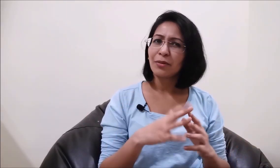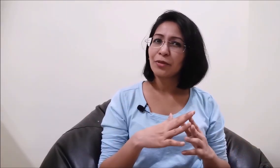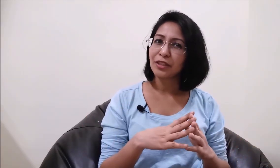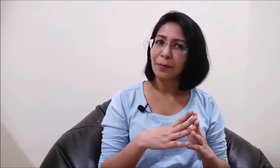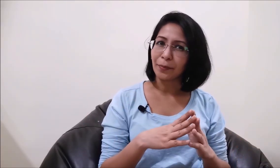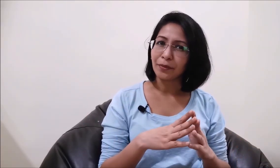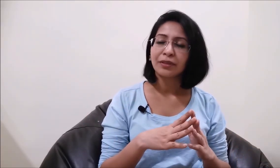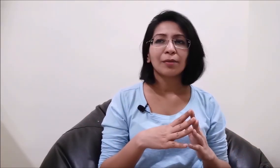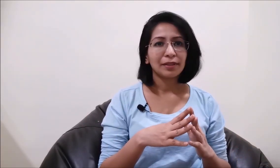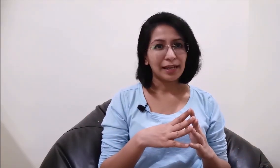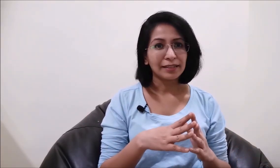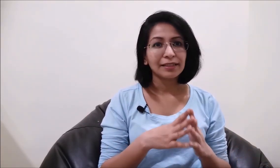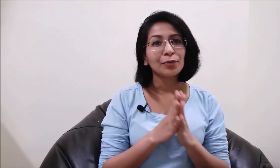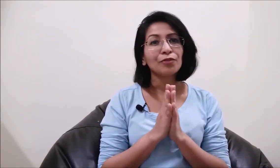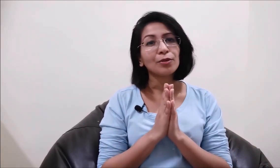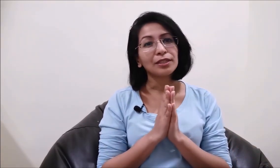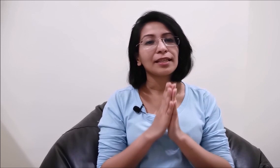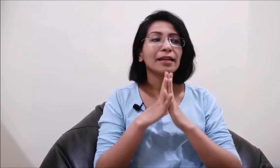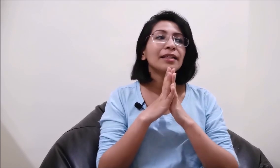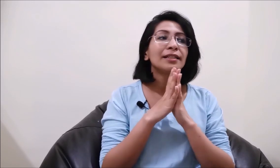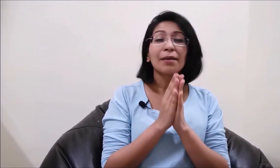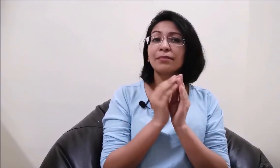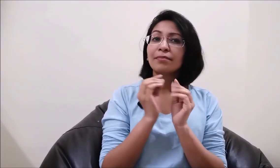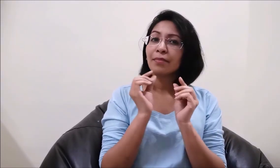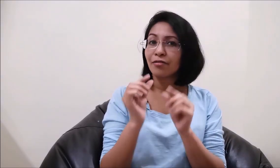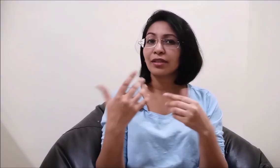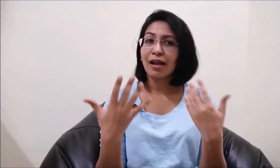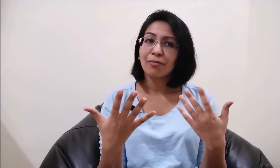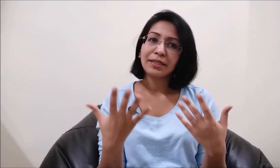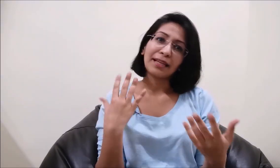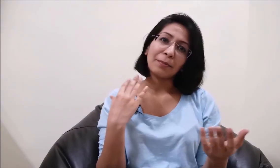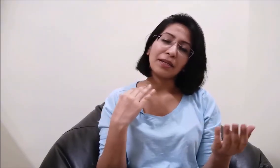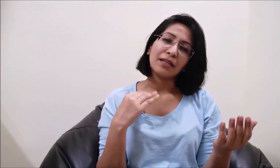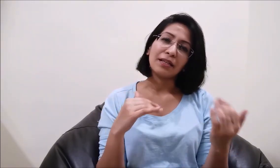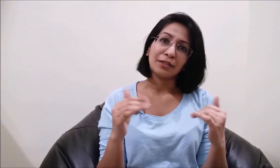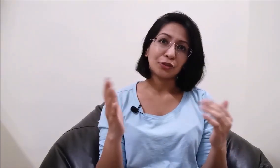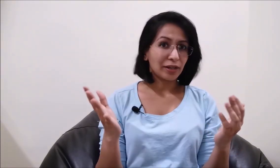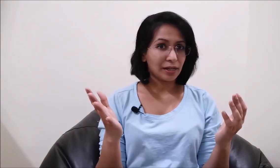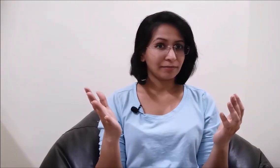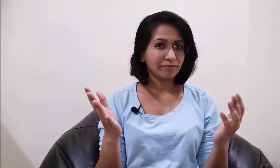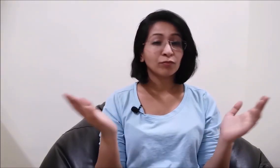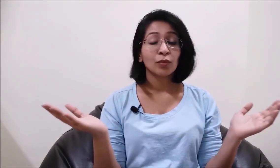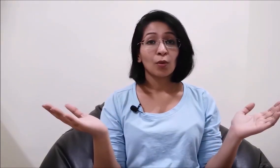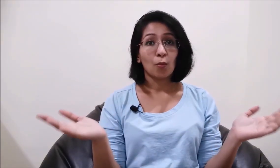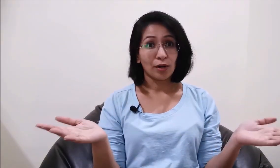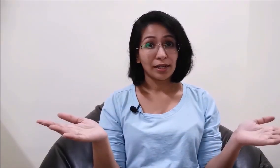pretty simple, but yet we've noticed that some of the alphabets can be a little tricky. What are